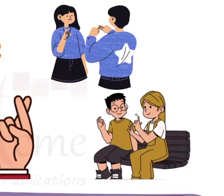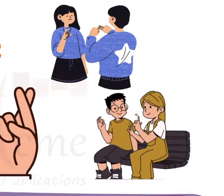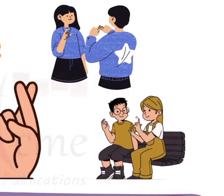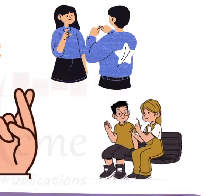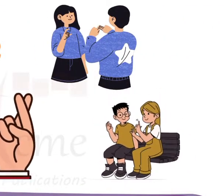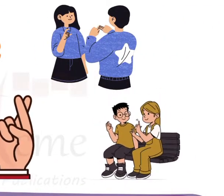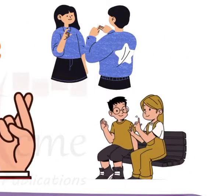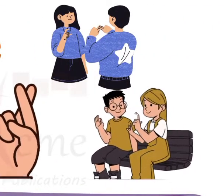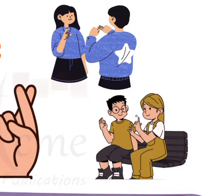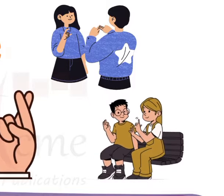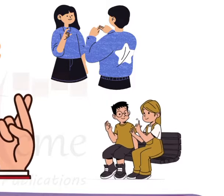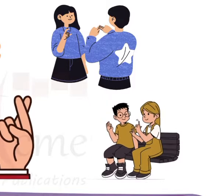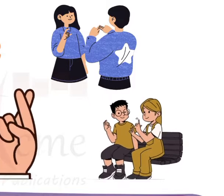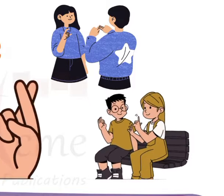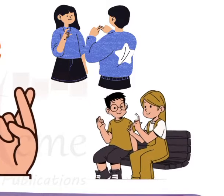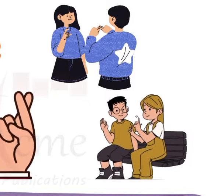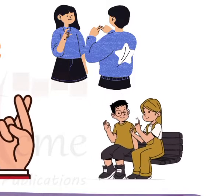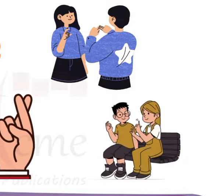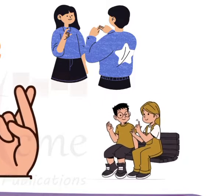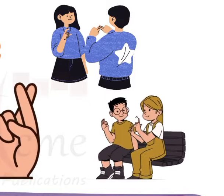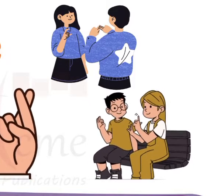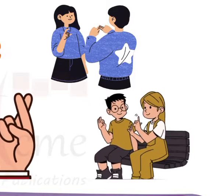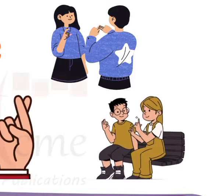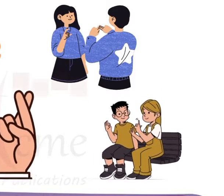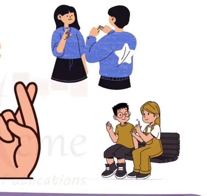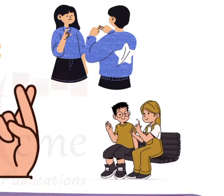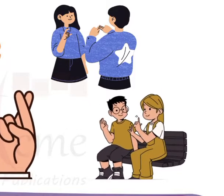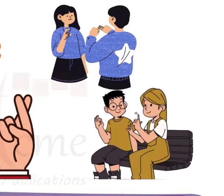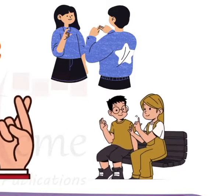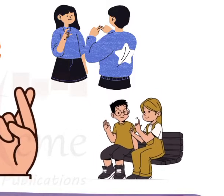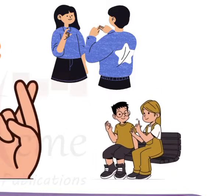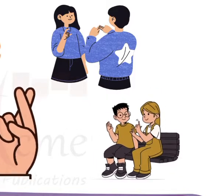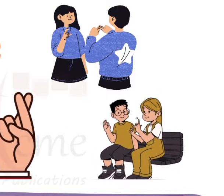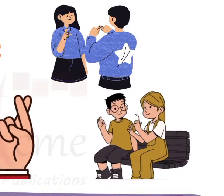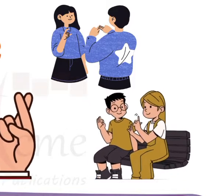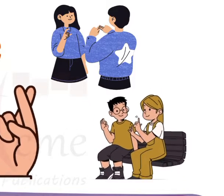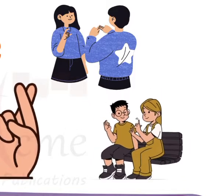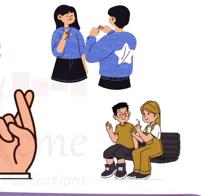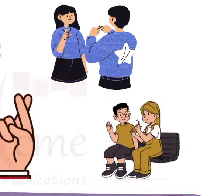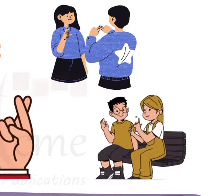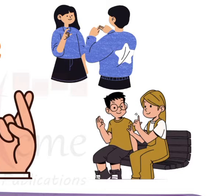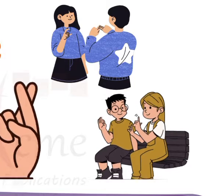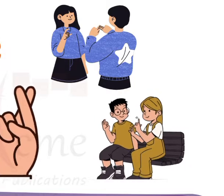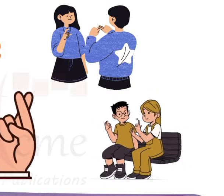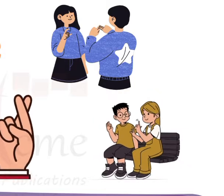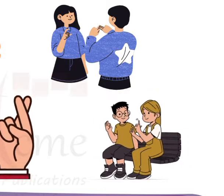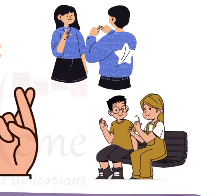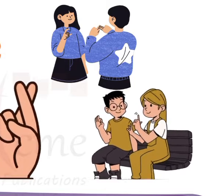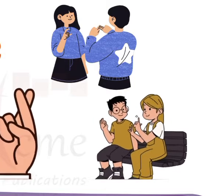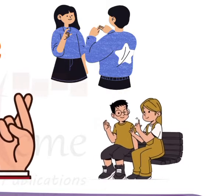If you the learn sign for ready, you'll easily remember R. That's because the sign for ready is R